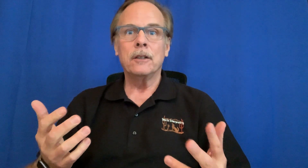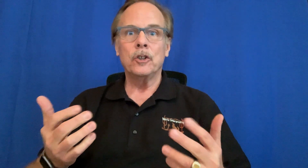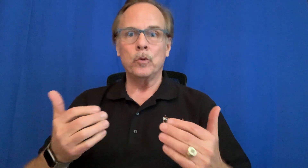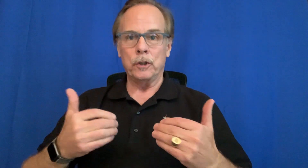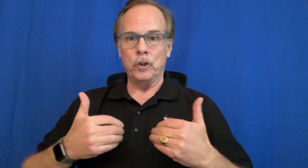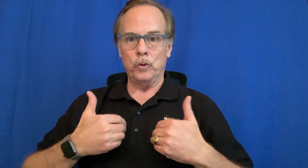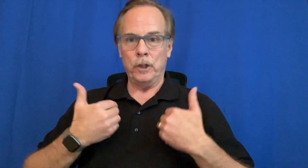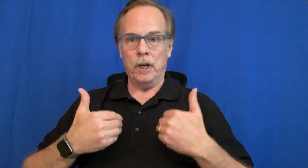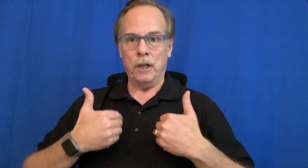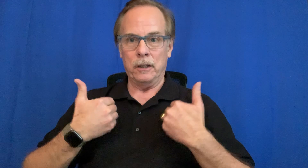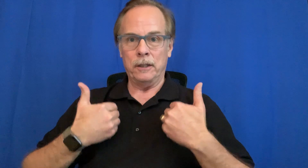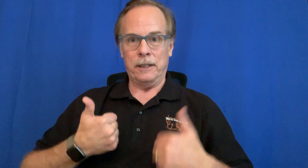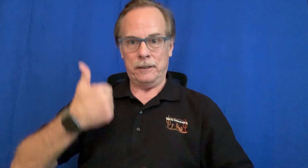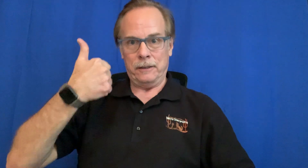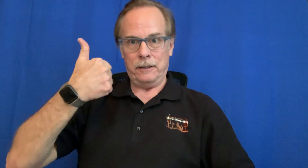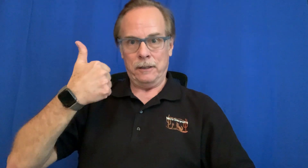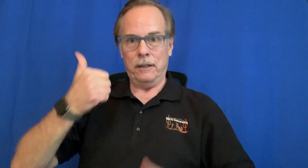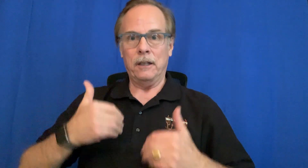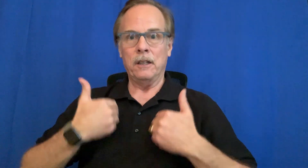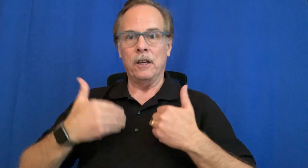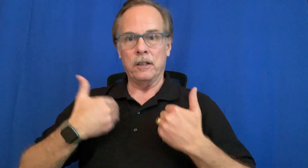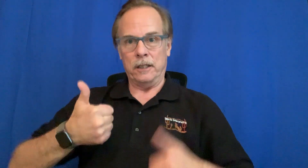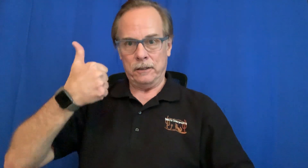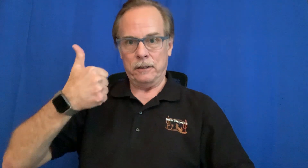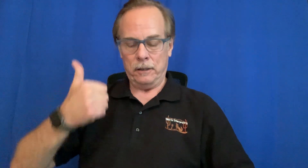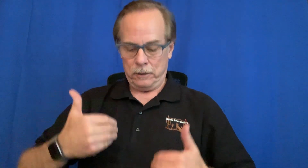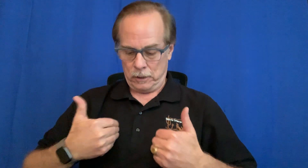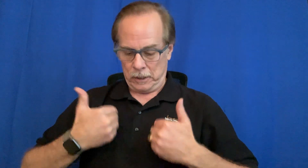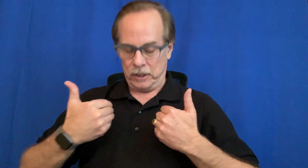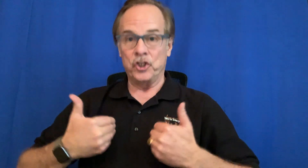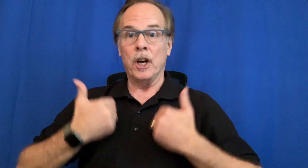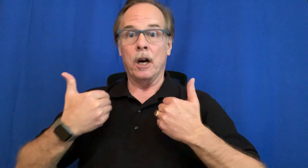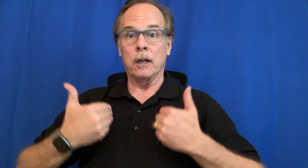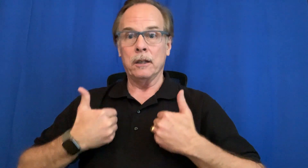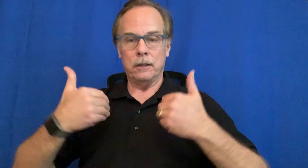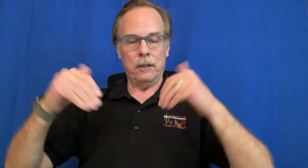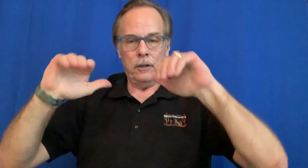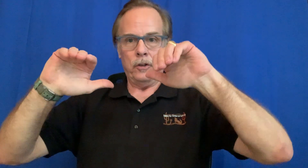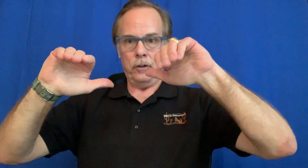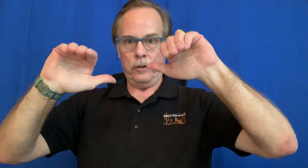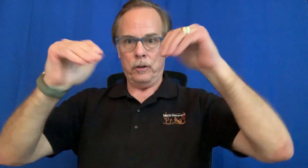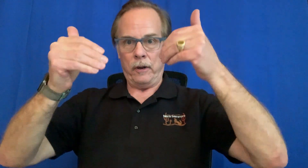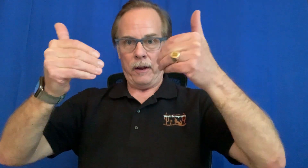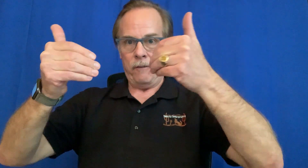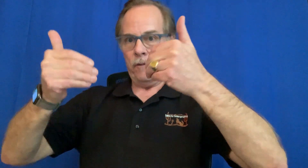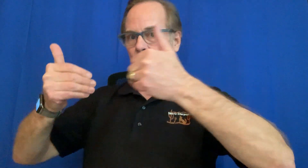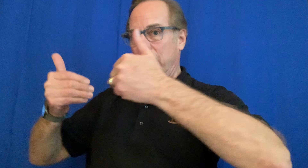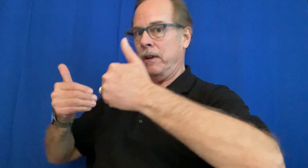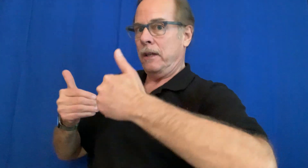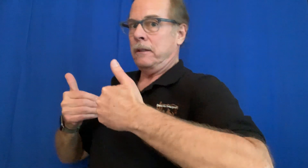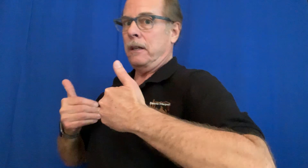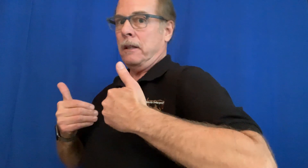you would do youngest. So this is young. Your 5 hands like